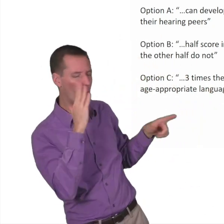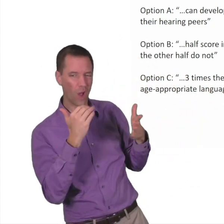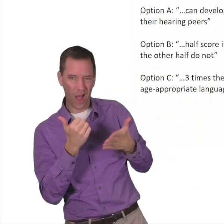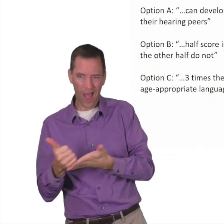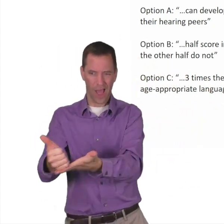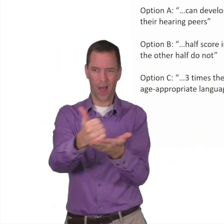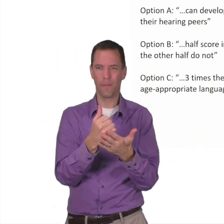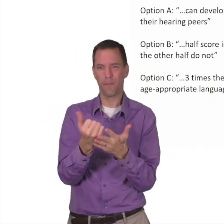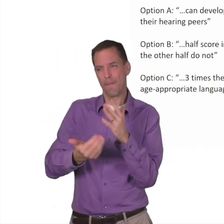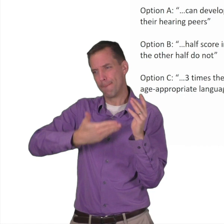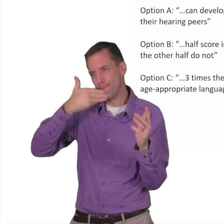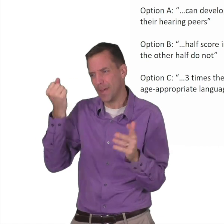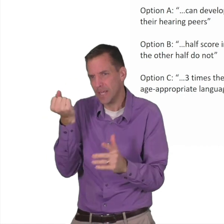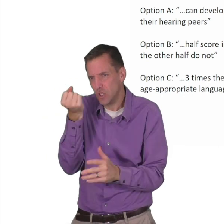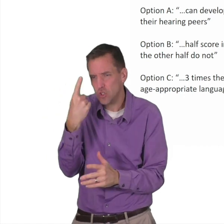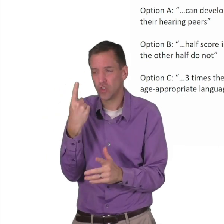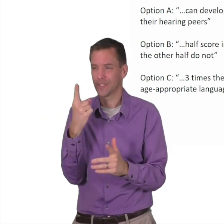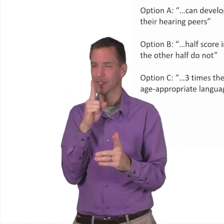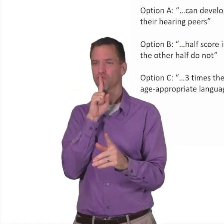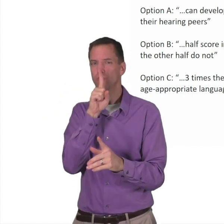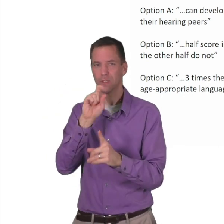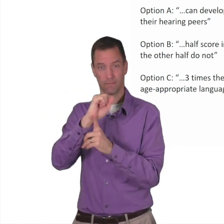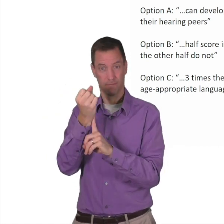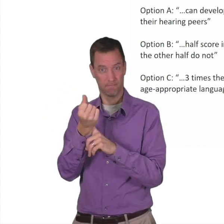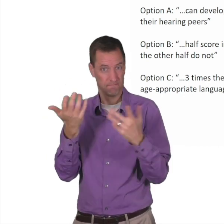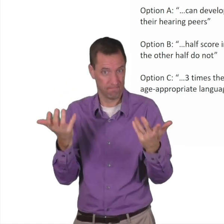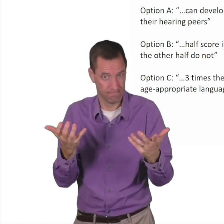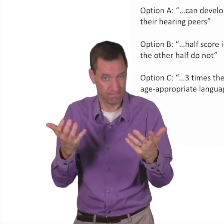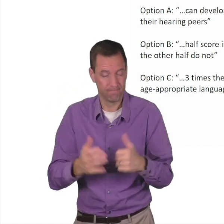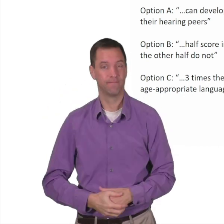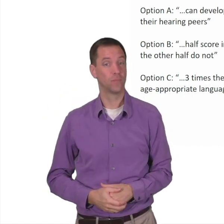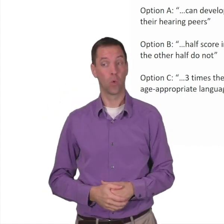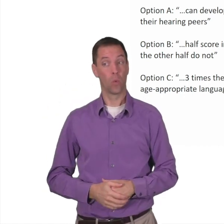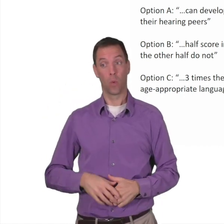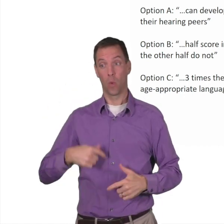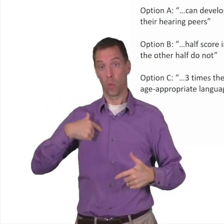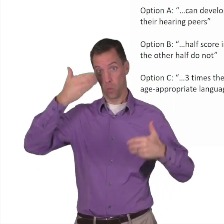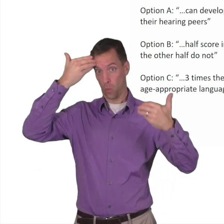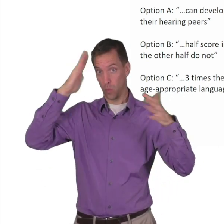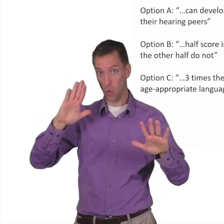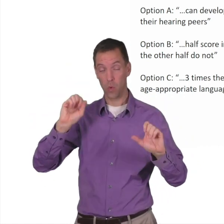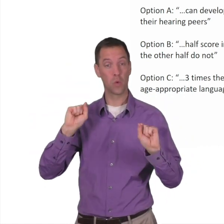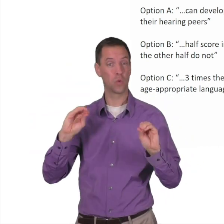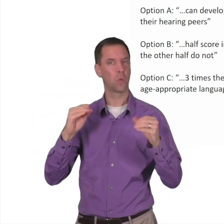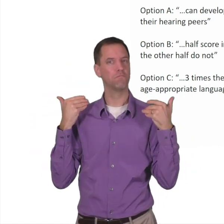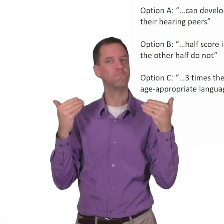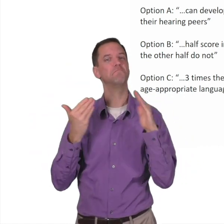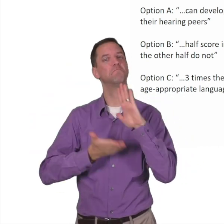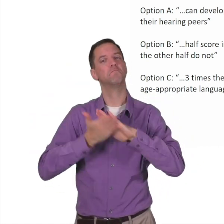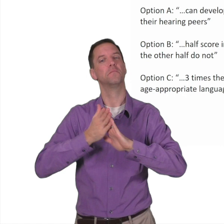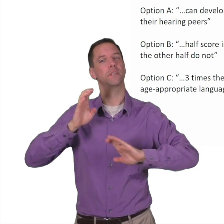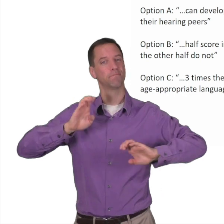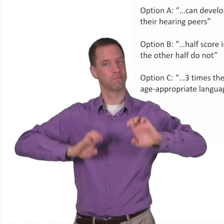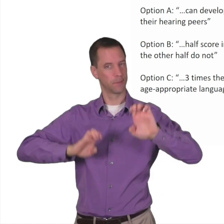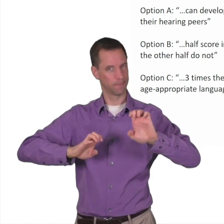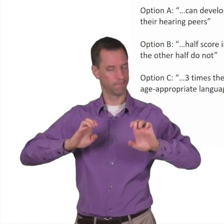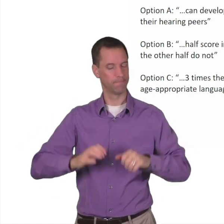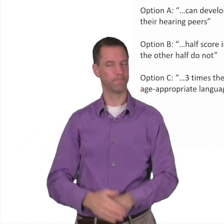families, which of these statements is going to best help them understand the situation? And we don't know, so we ran